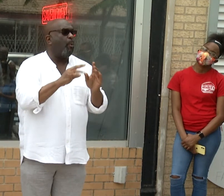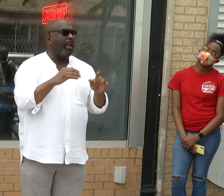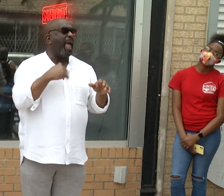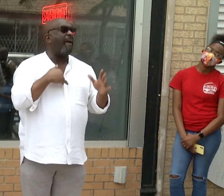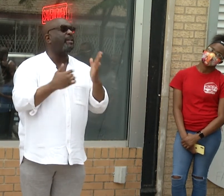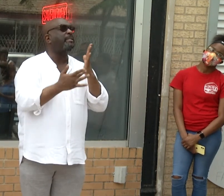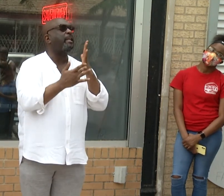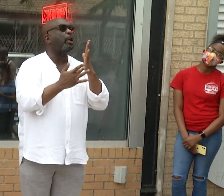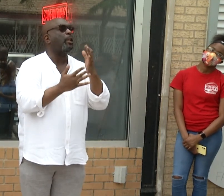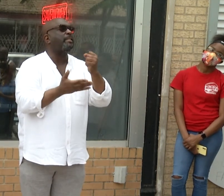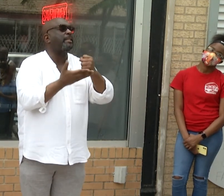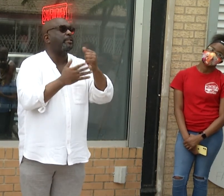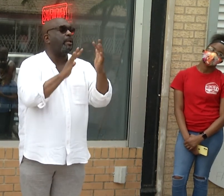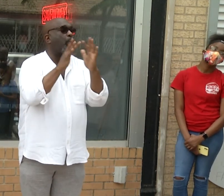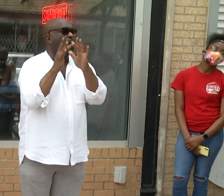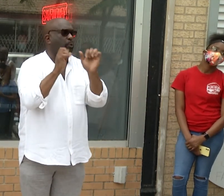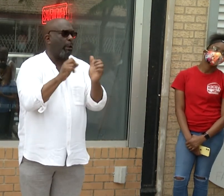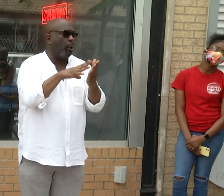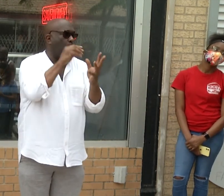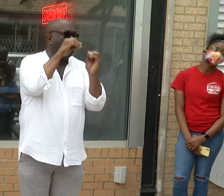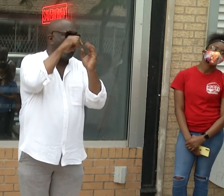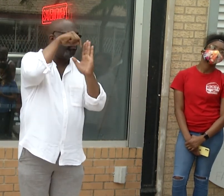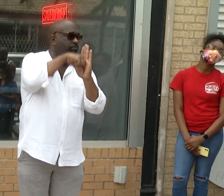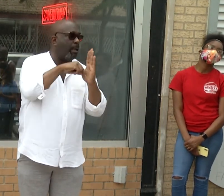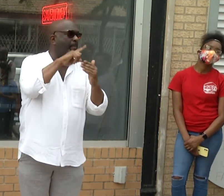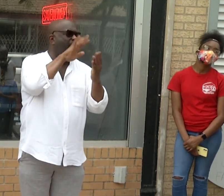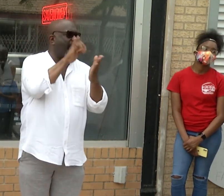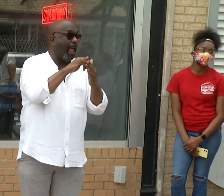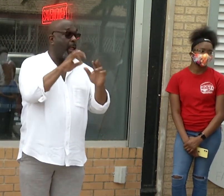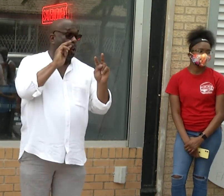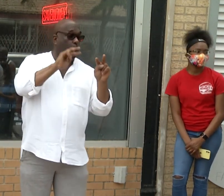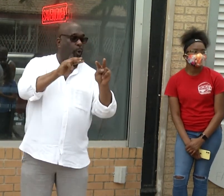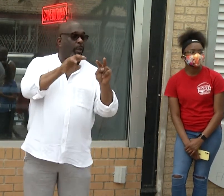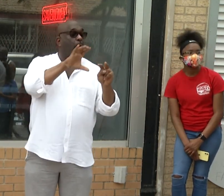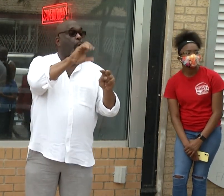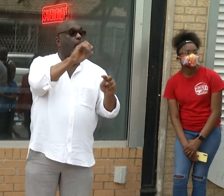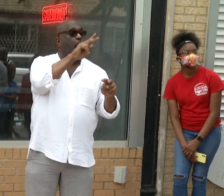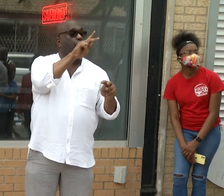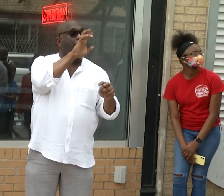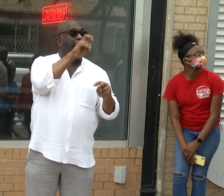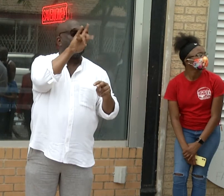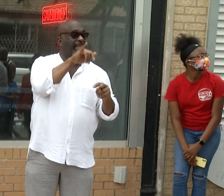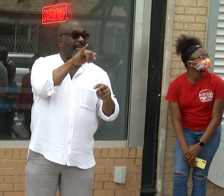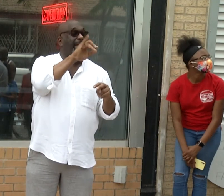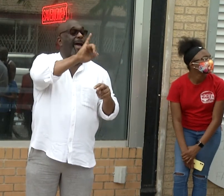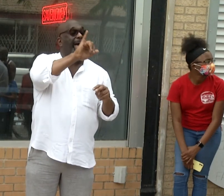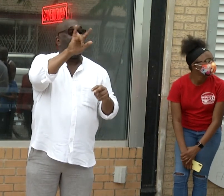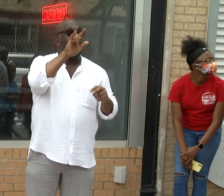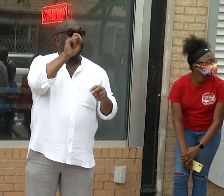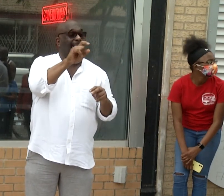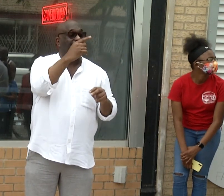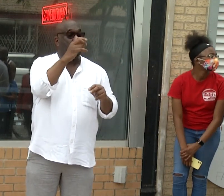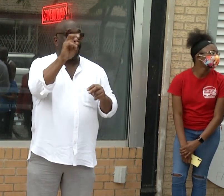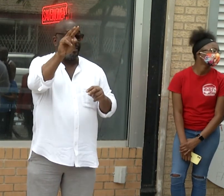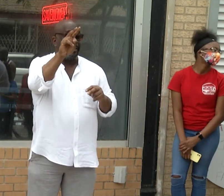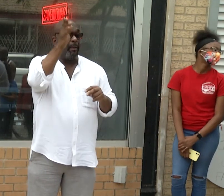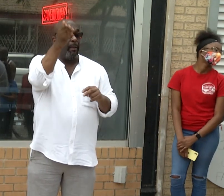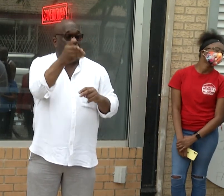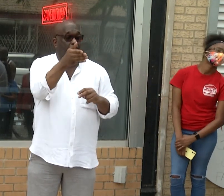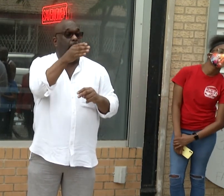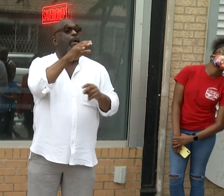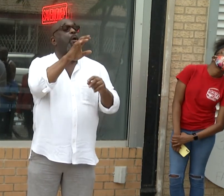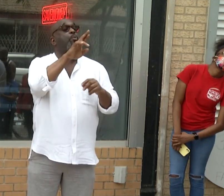assistance network that you can learn more about at cookcountyil.gov, that's G-O-V, /recovery,